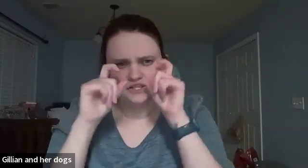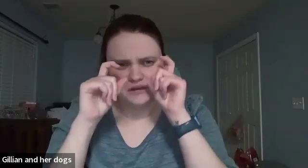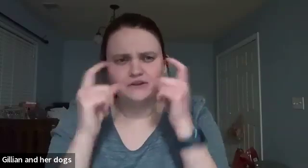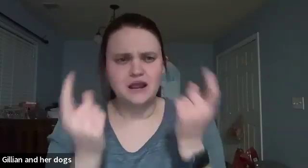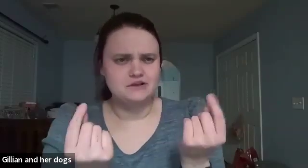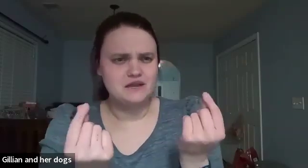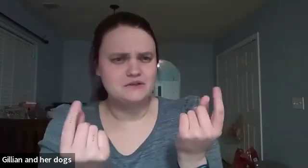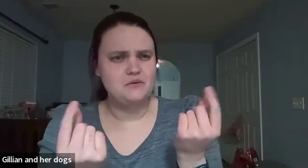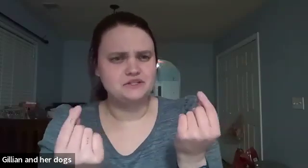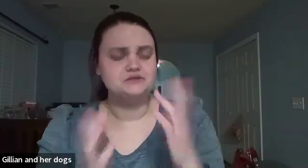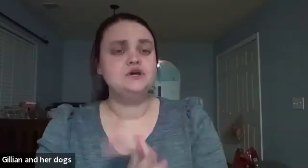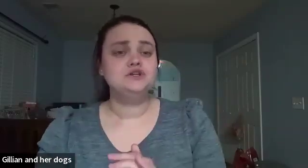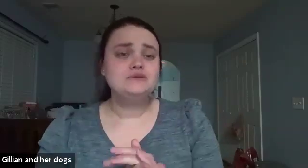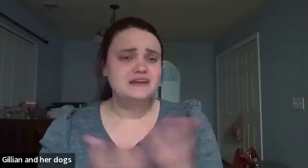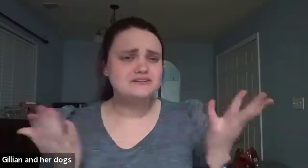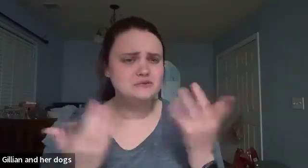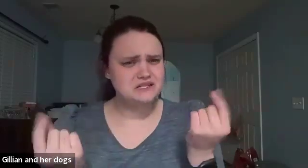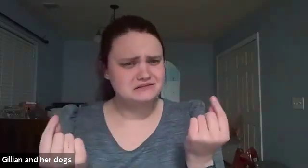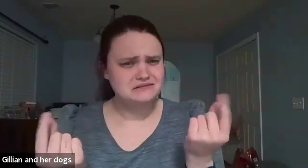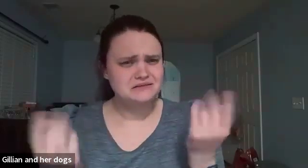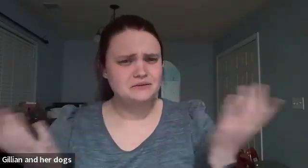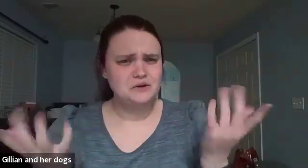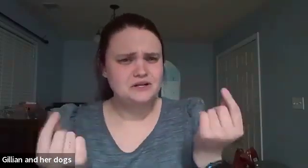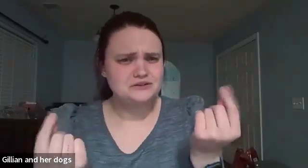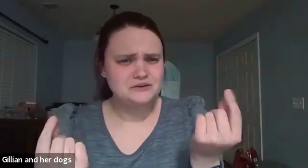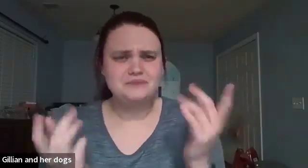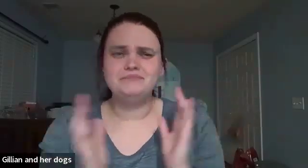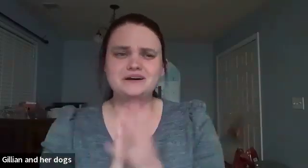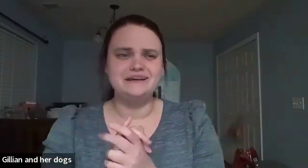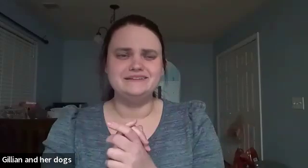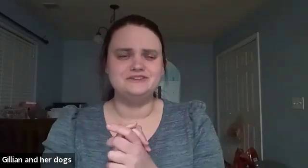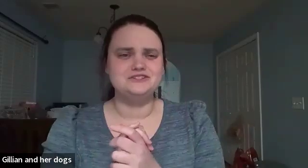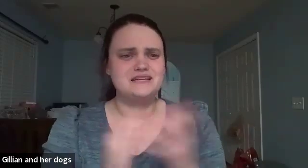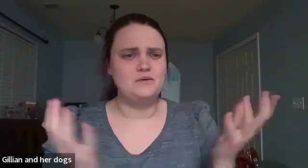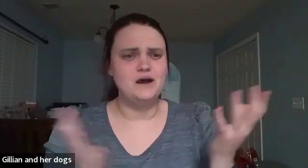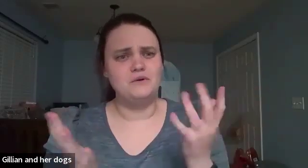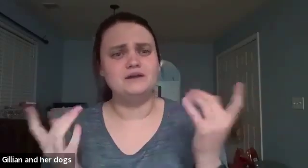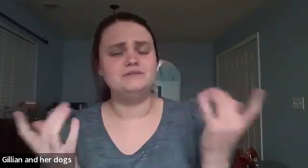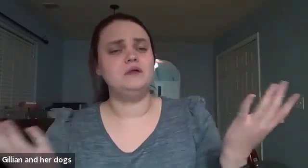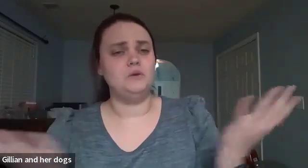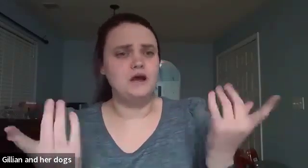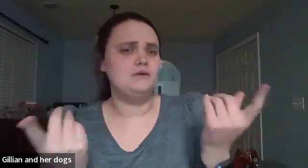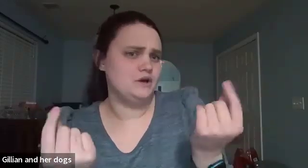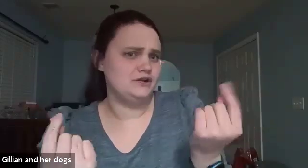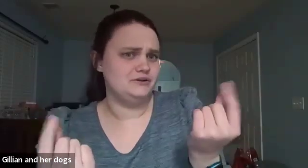So you have your eyebrows down with that. What do. You can do what are you doing? But you're just saying what are you